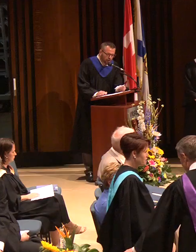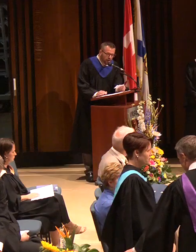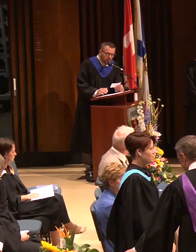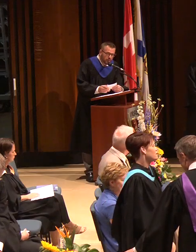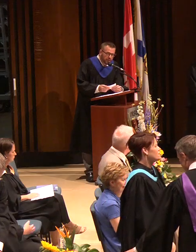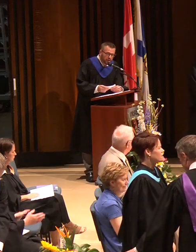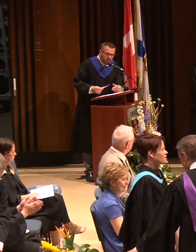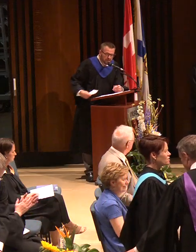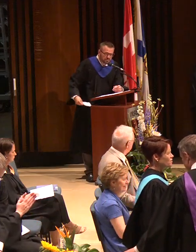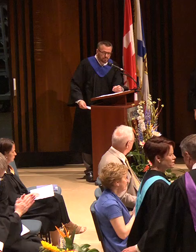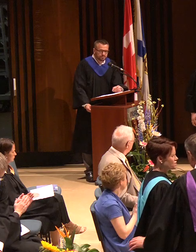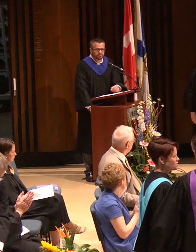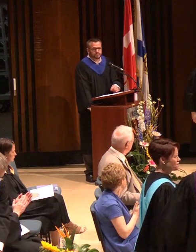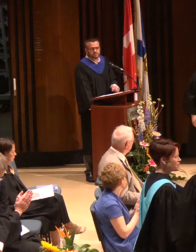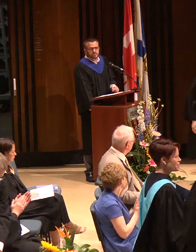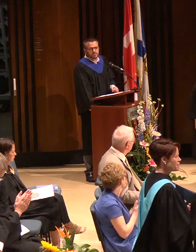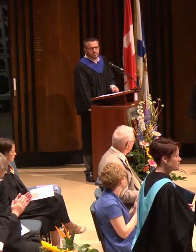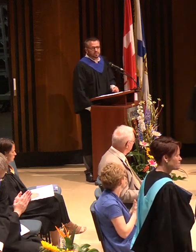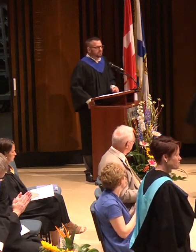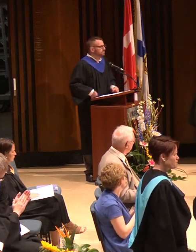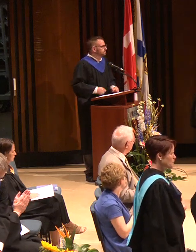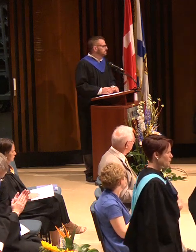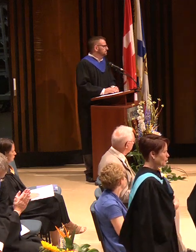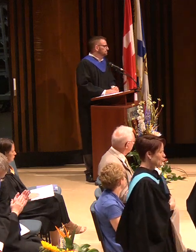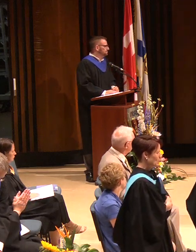Victoria Hurdle with honors.